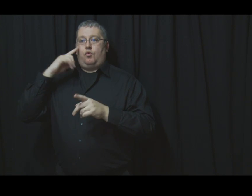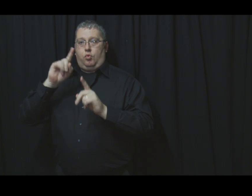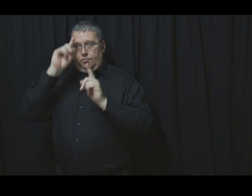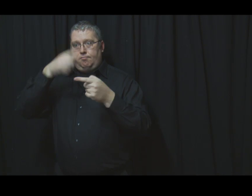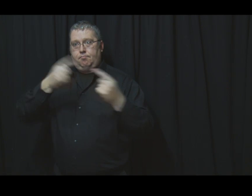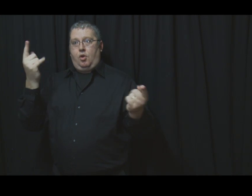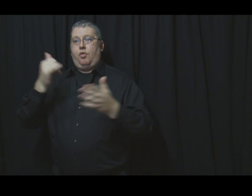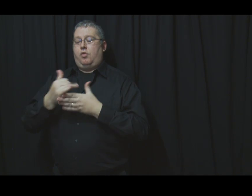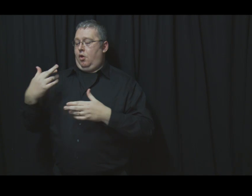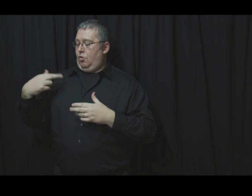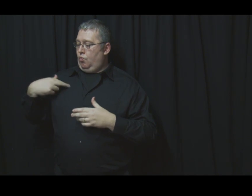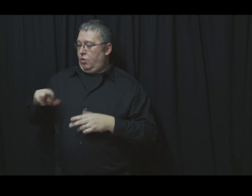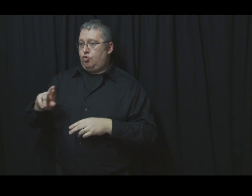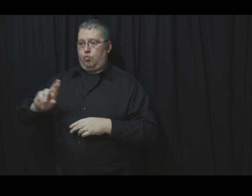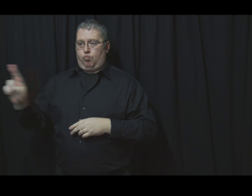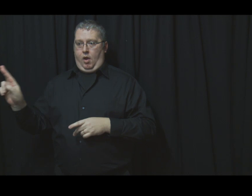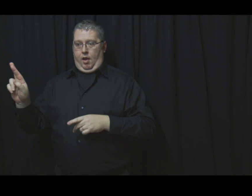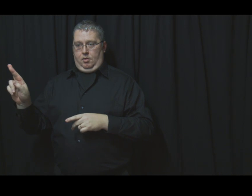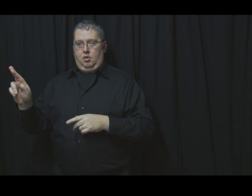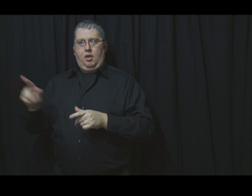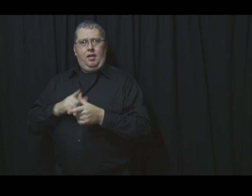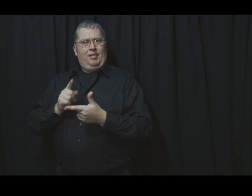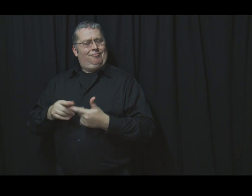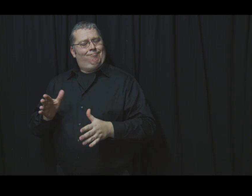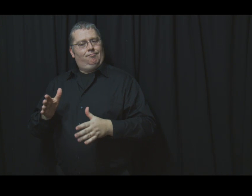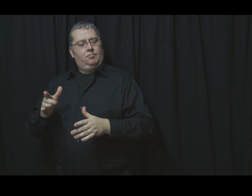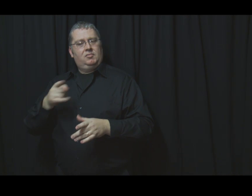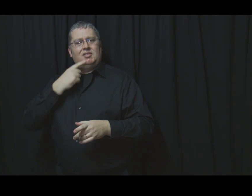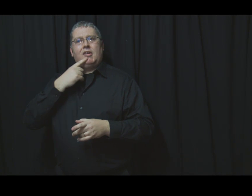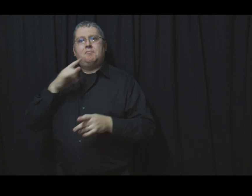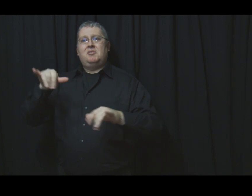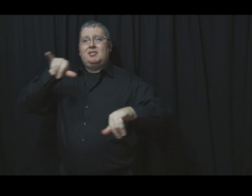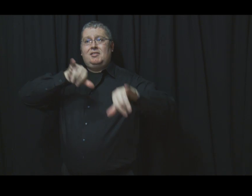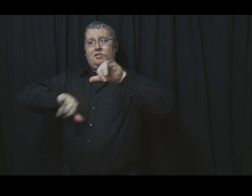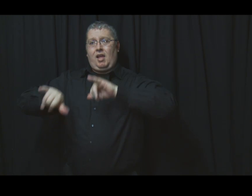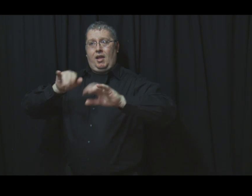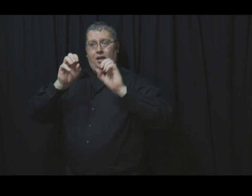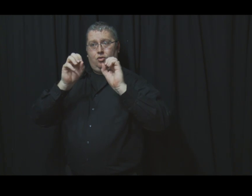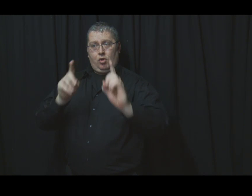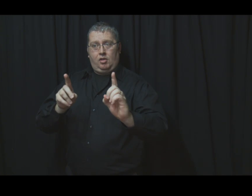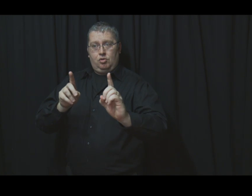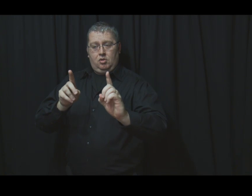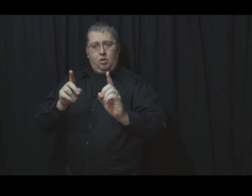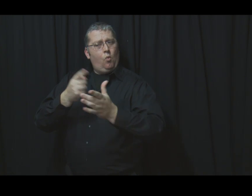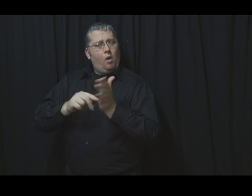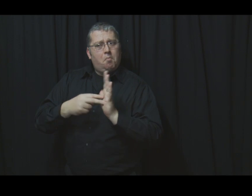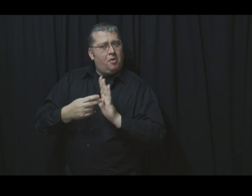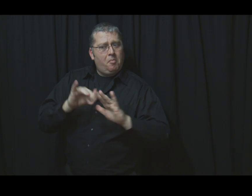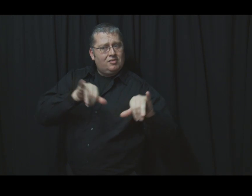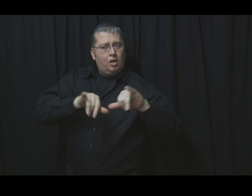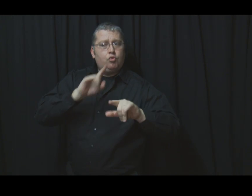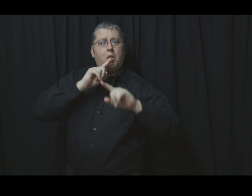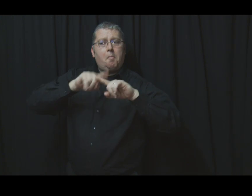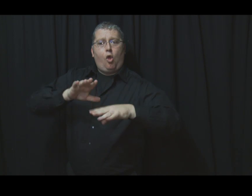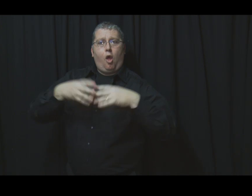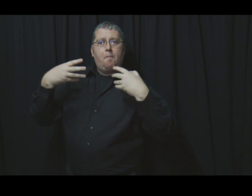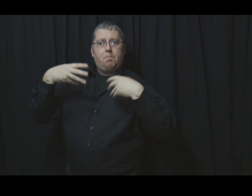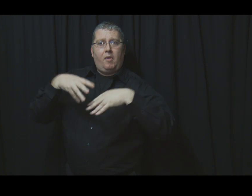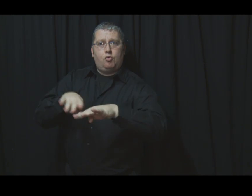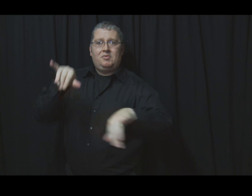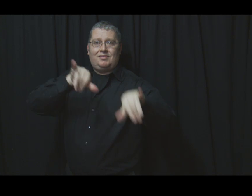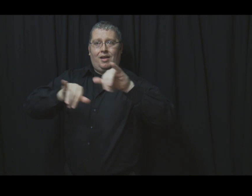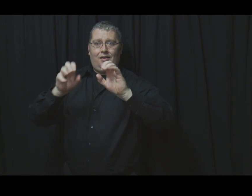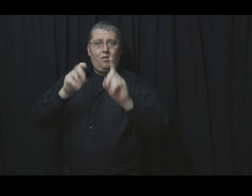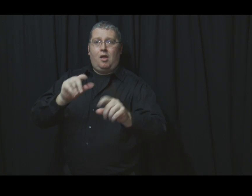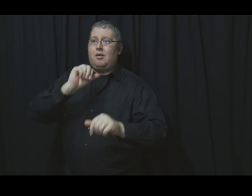liberties. And then she makes this statement: science education, what does she mean by science, should be based on mainstream science